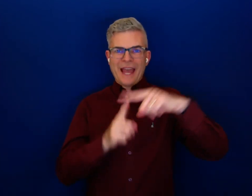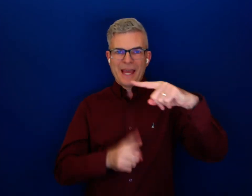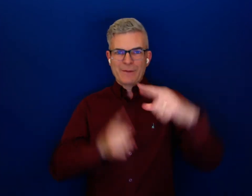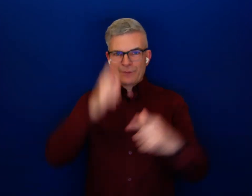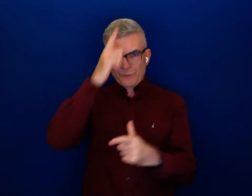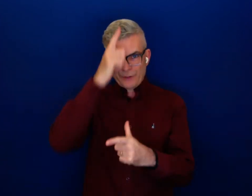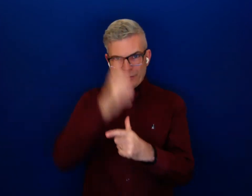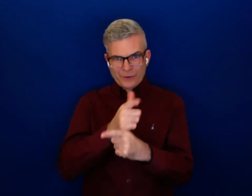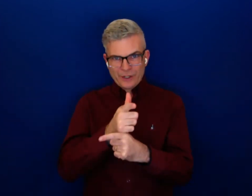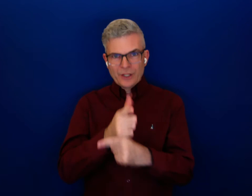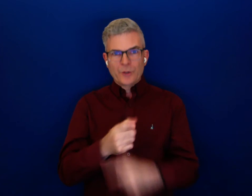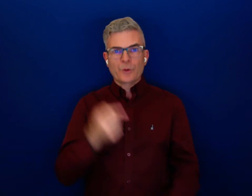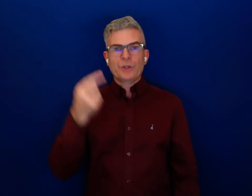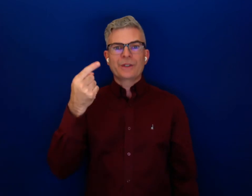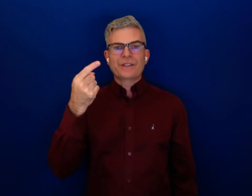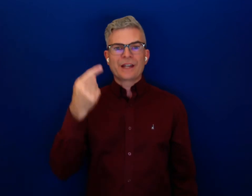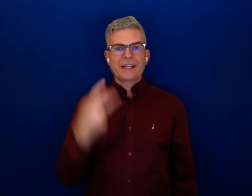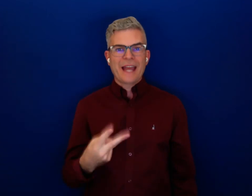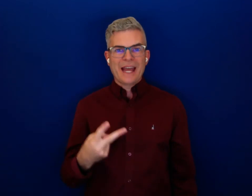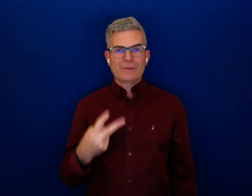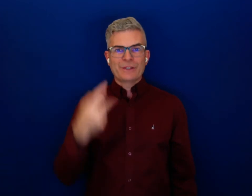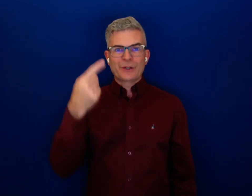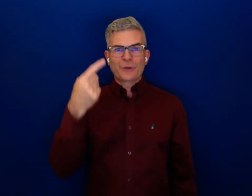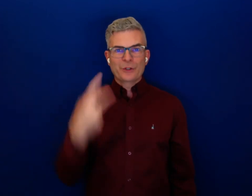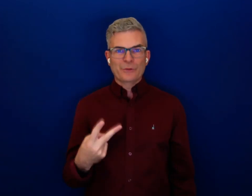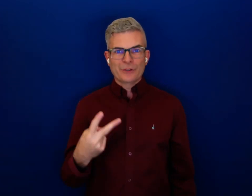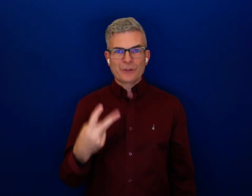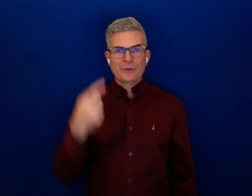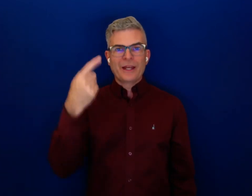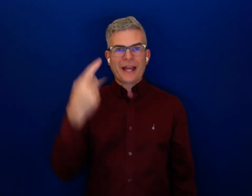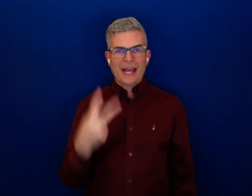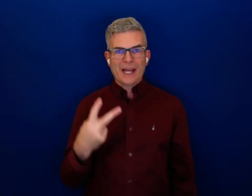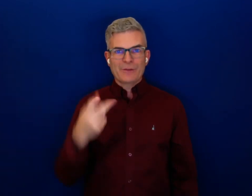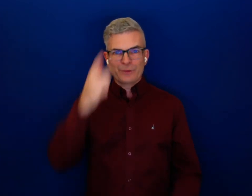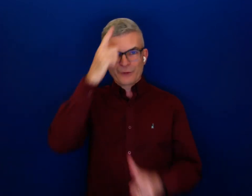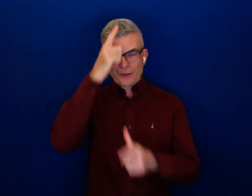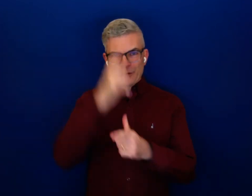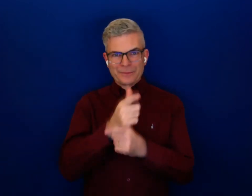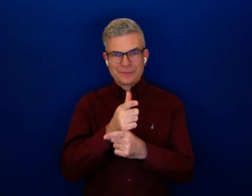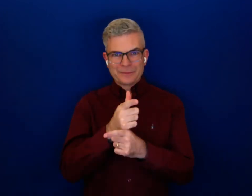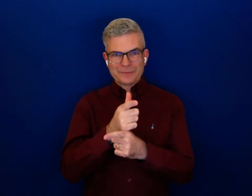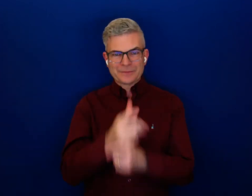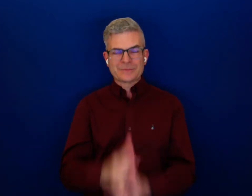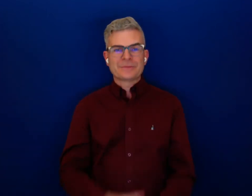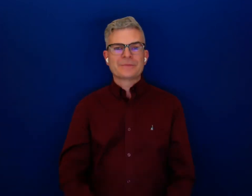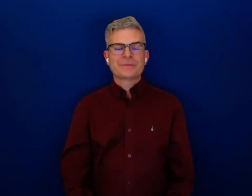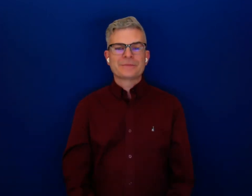half brother, or you can sign half, like 1/2, half brother.